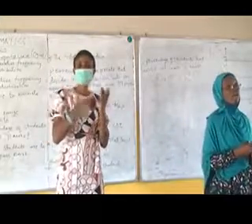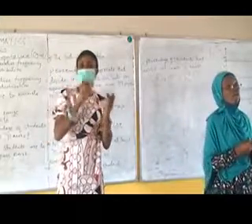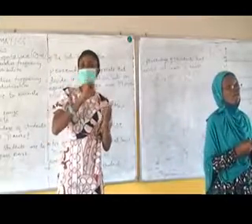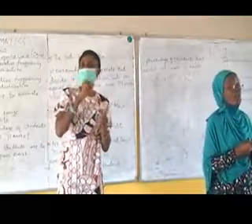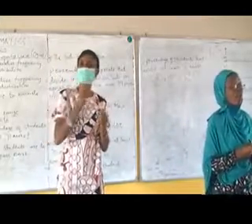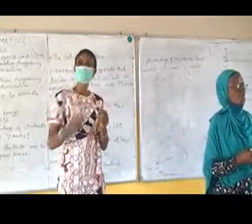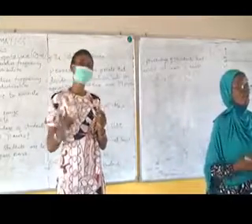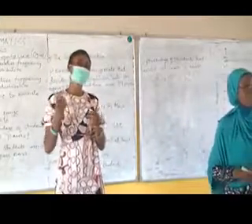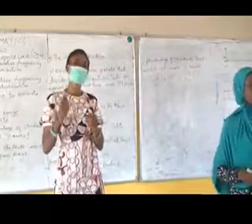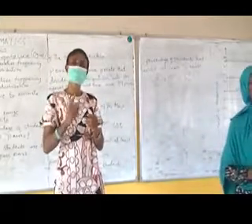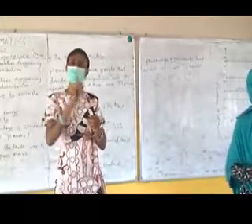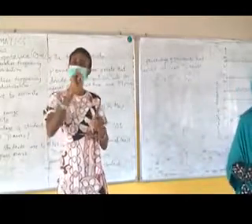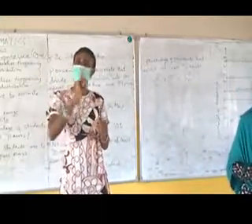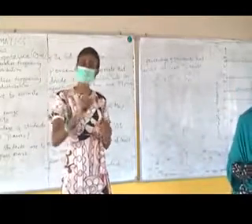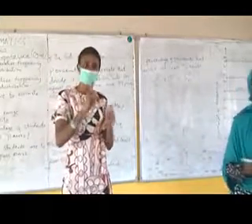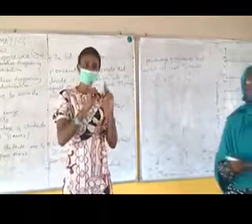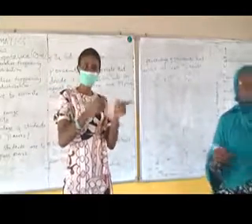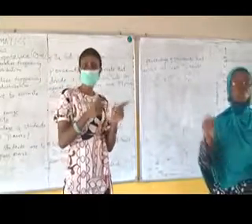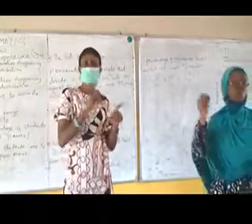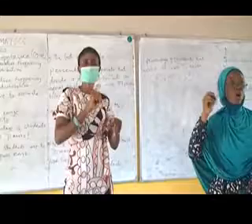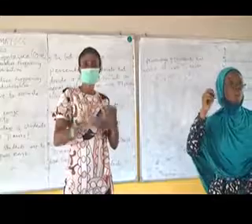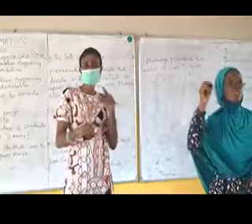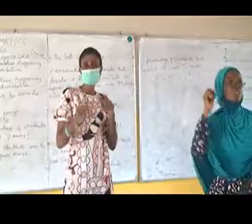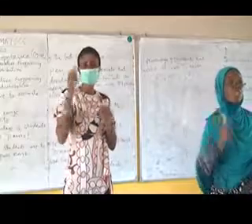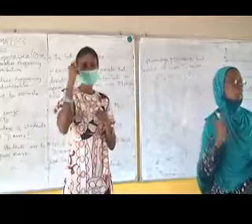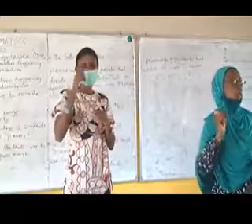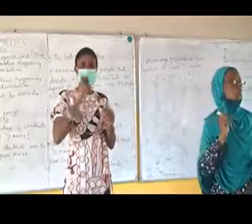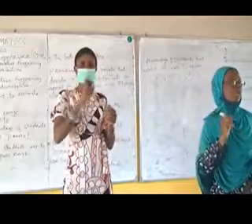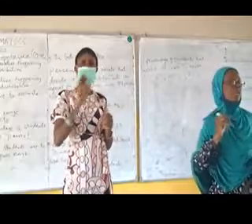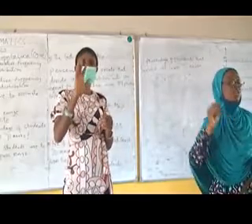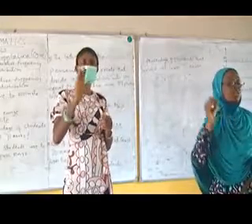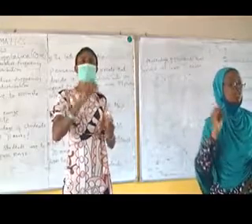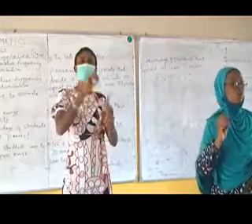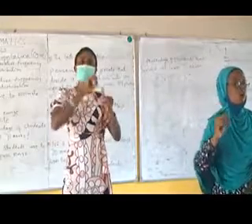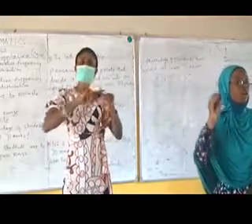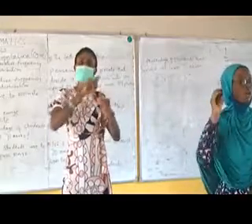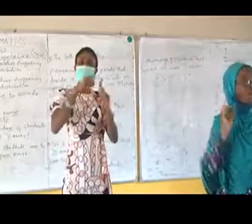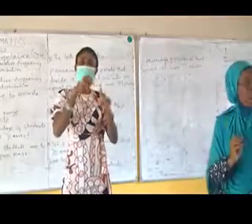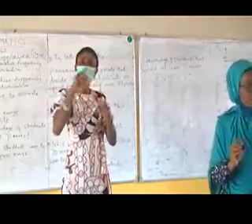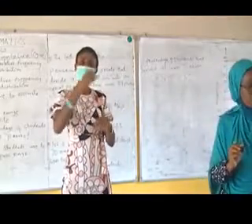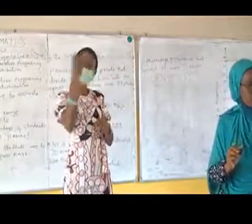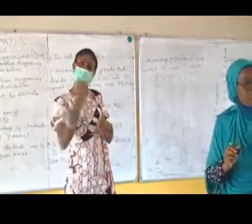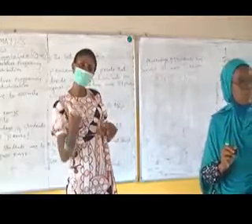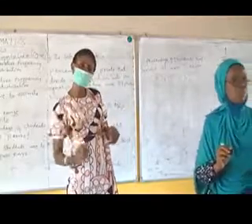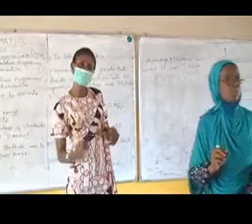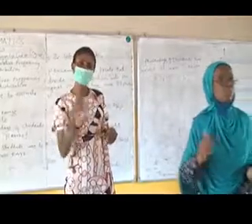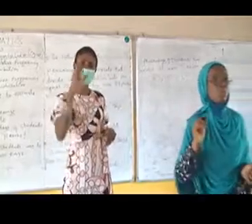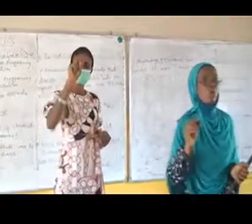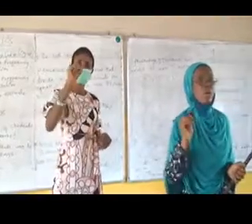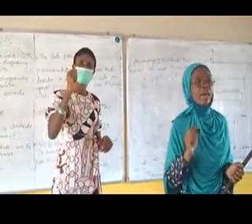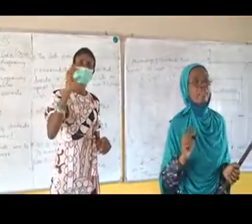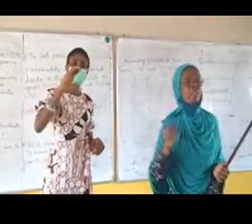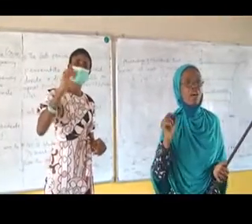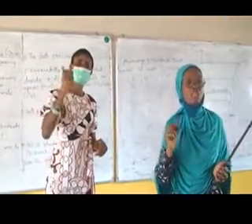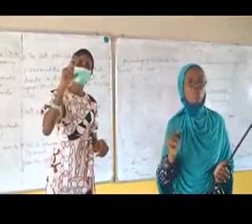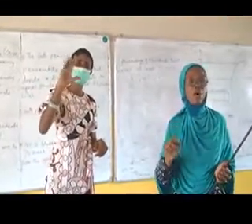answer is 5%. But when you draw to scale using your graph, you